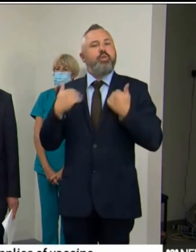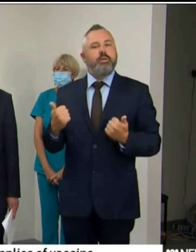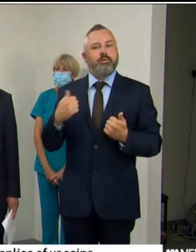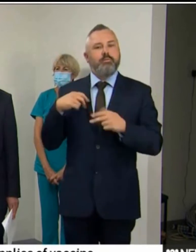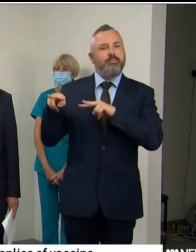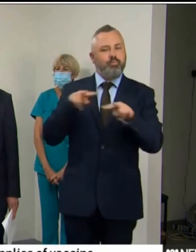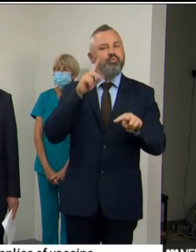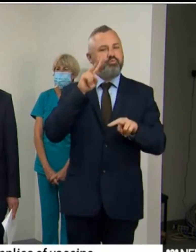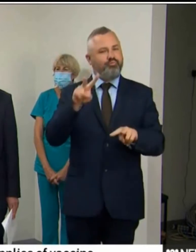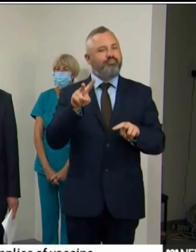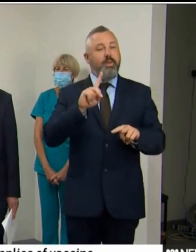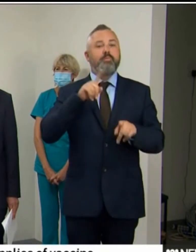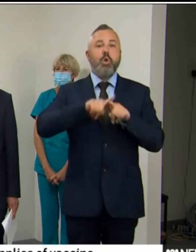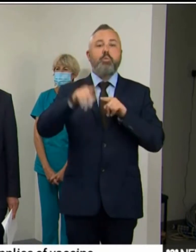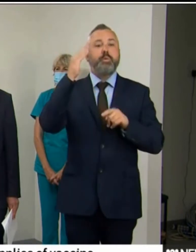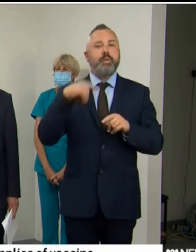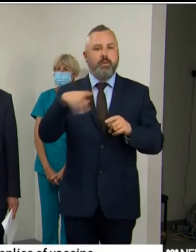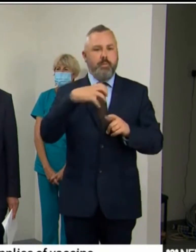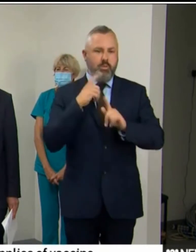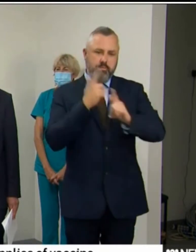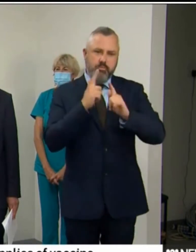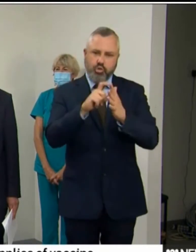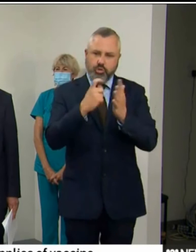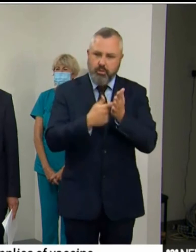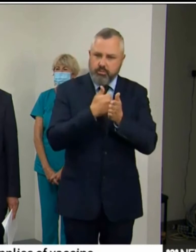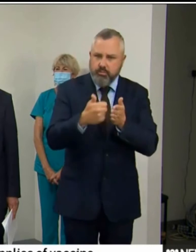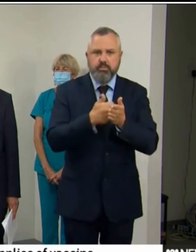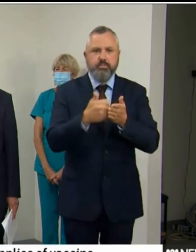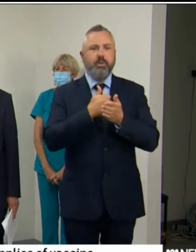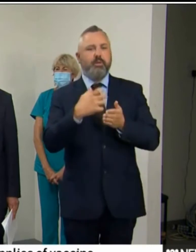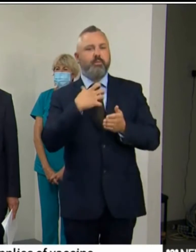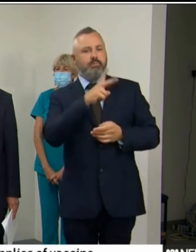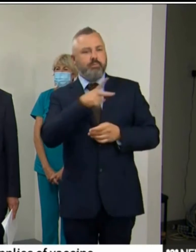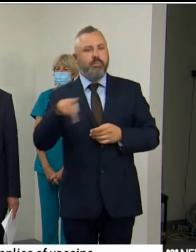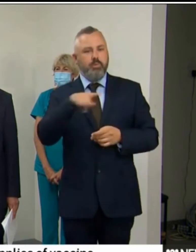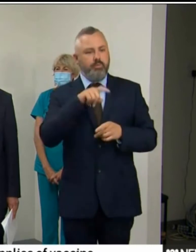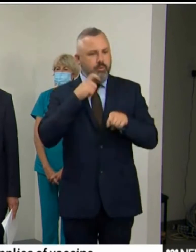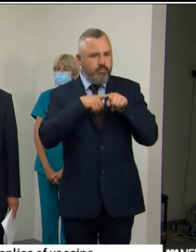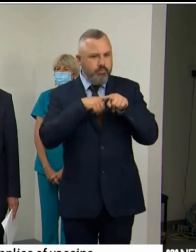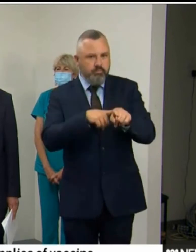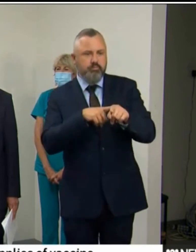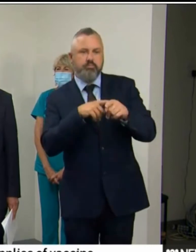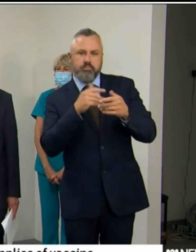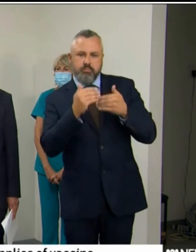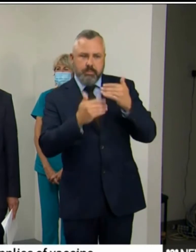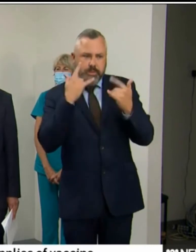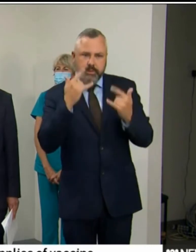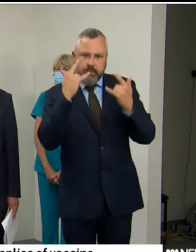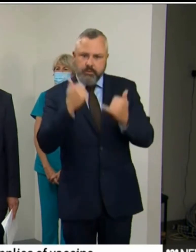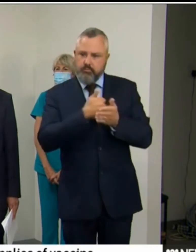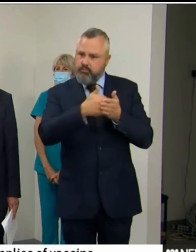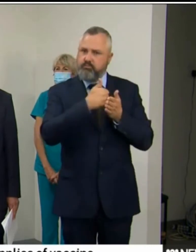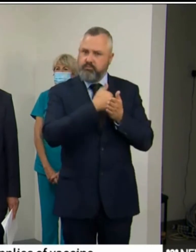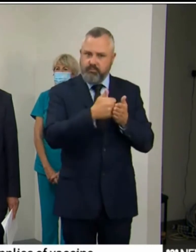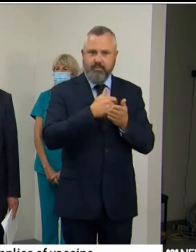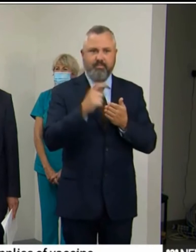regularly visit their GP. They were far more likely to stay on schedule for routine diagnostics than men were, which